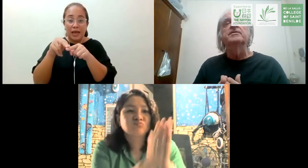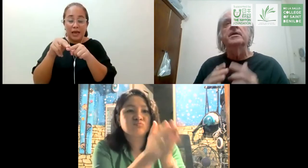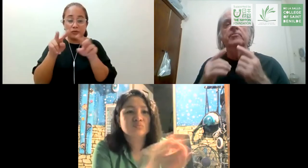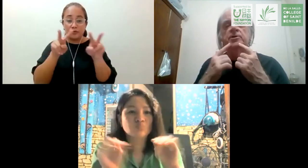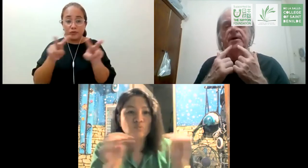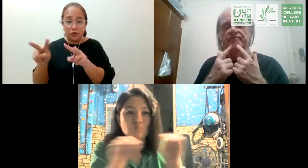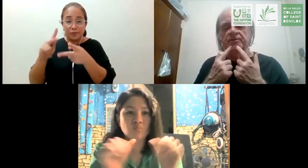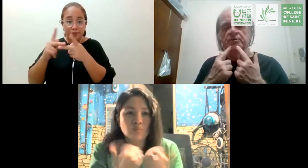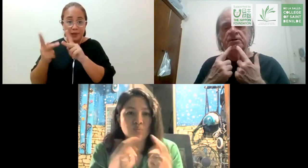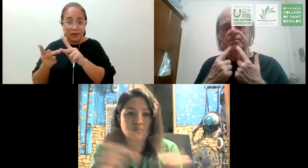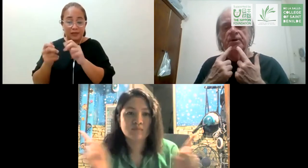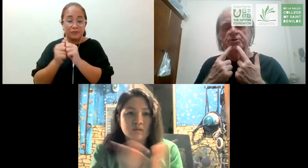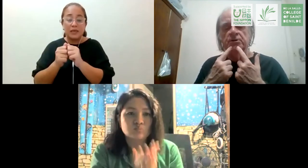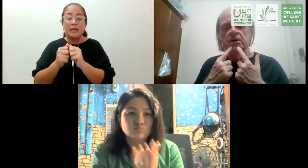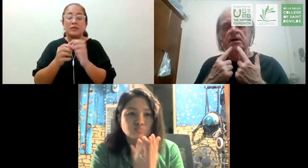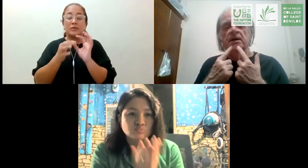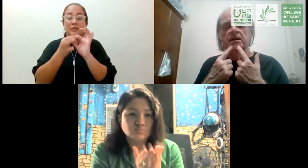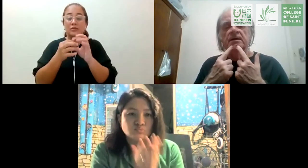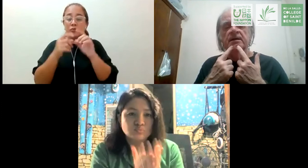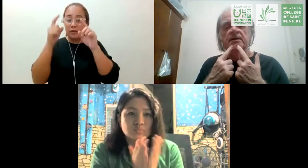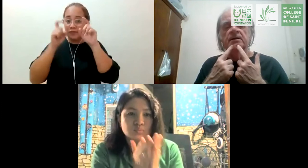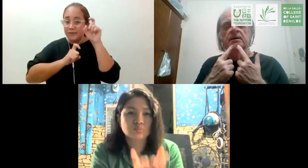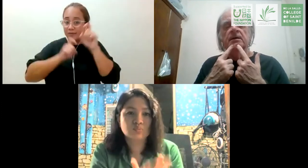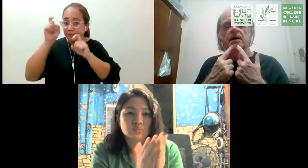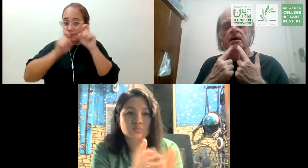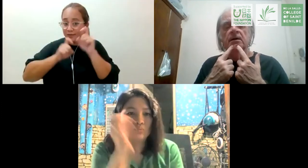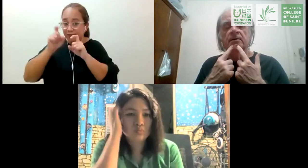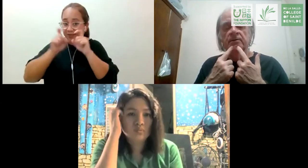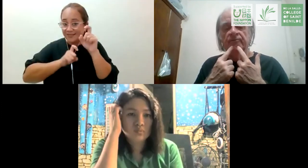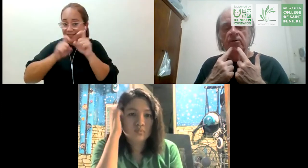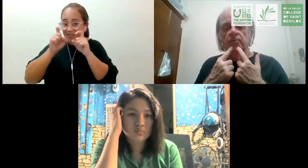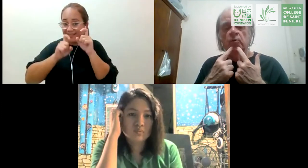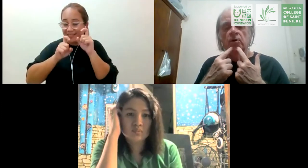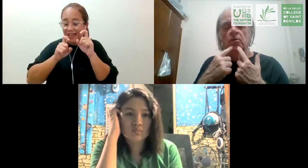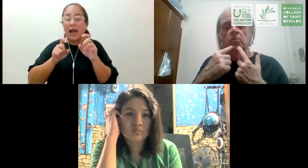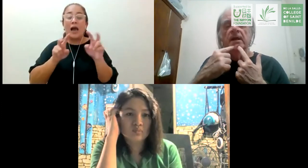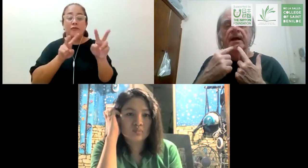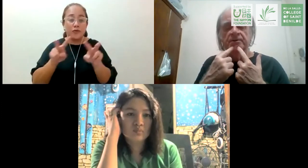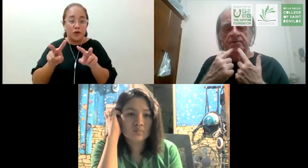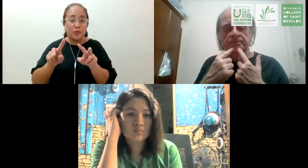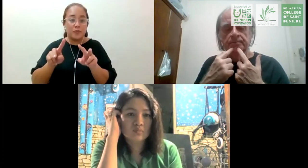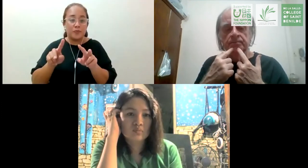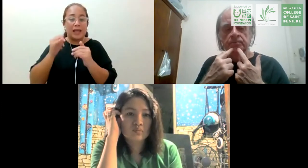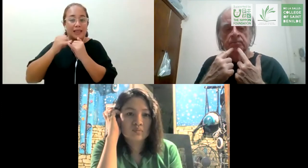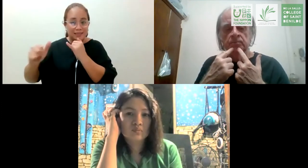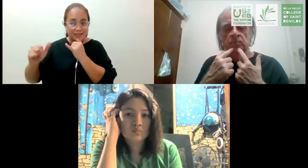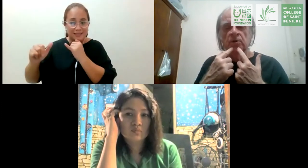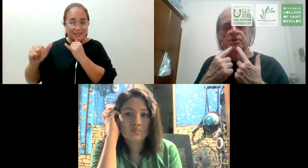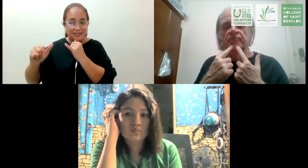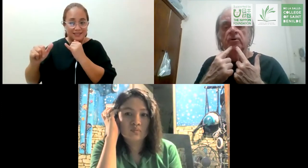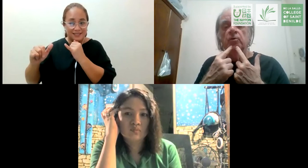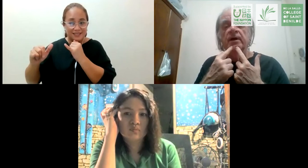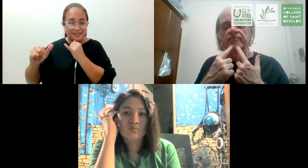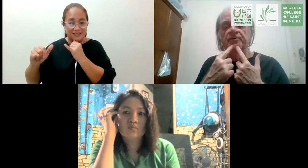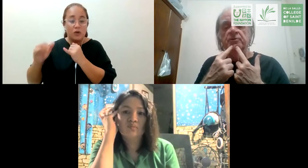is distinguished by facial expression, then the verb will go last because